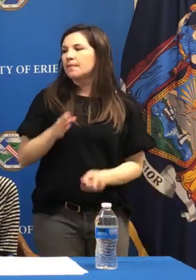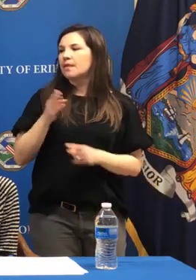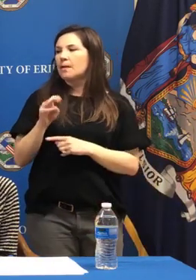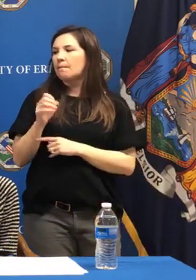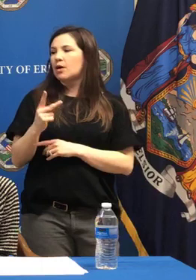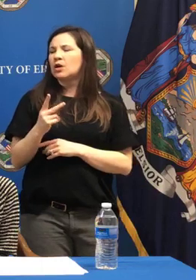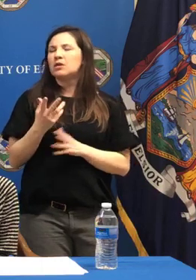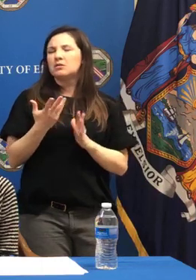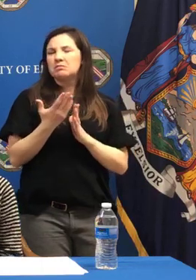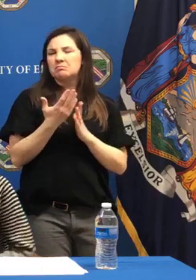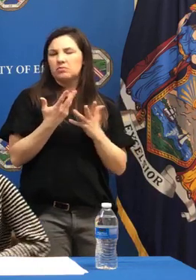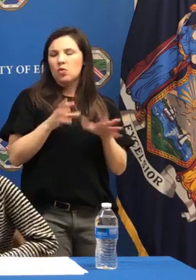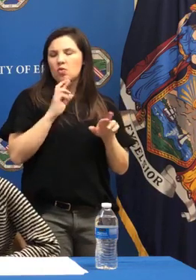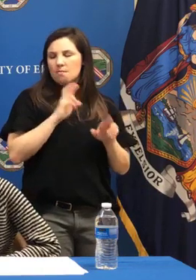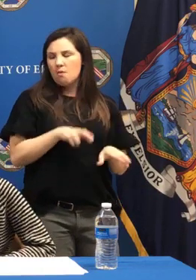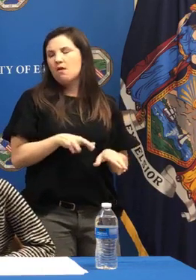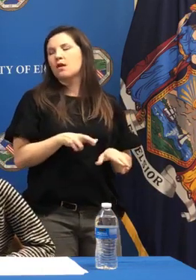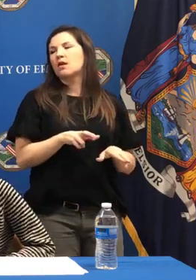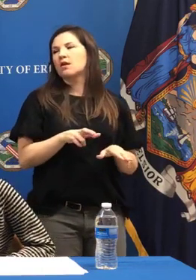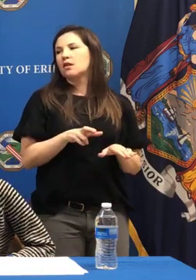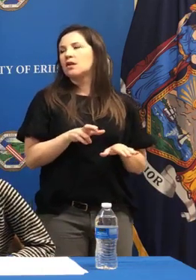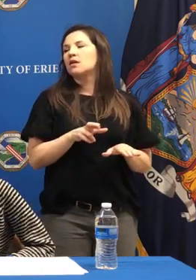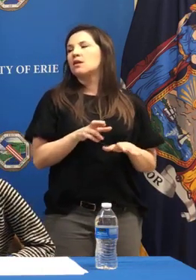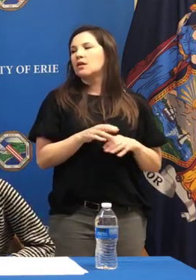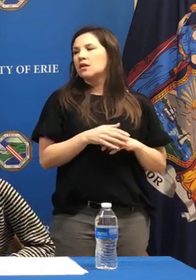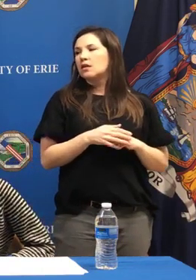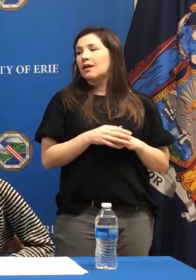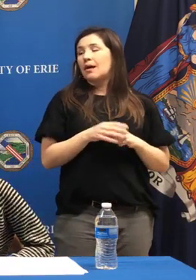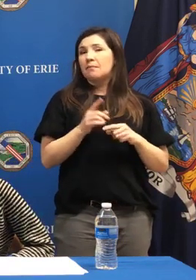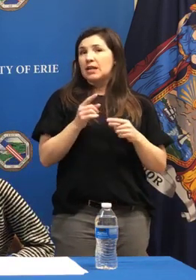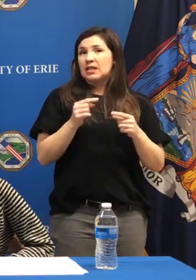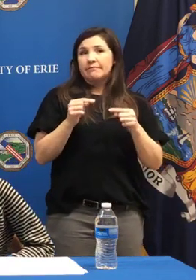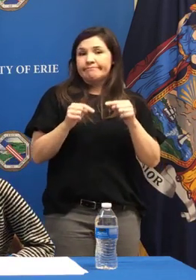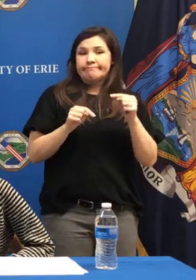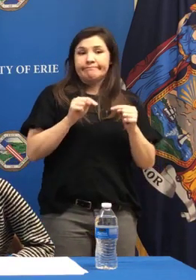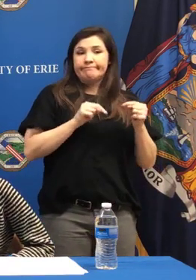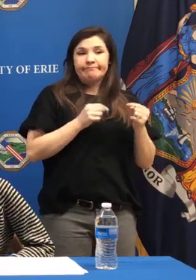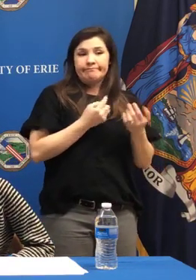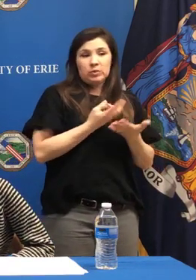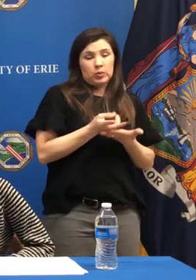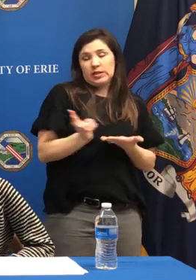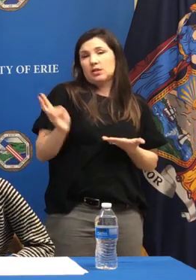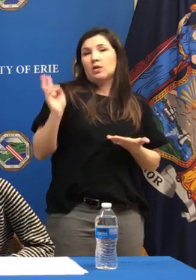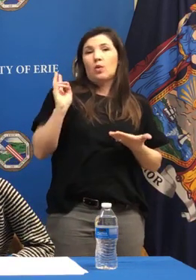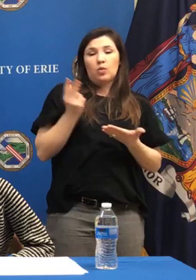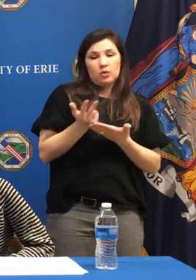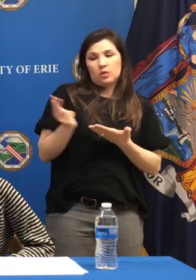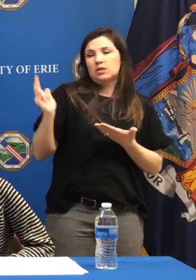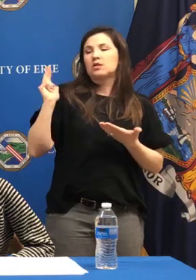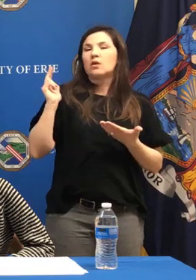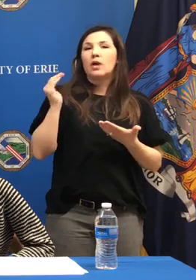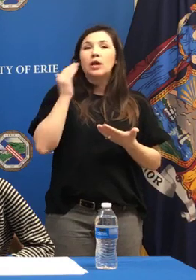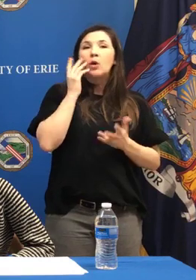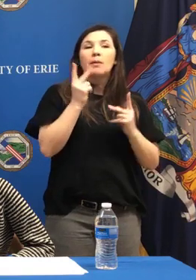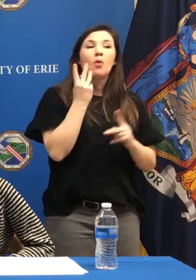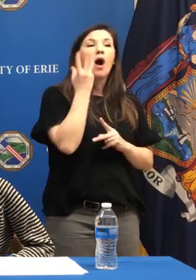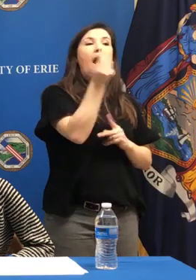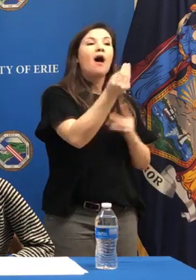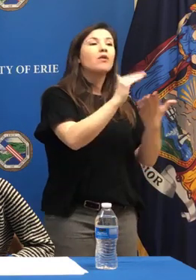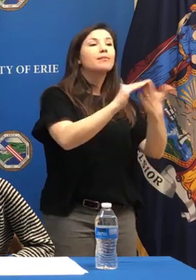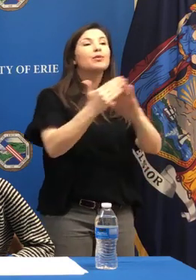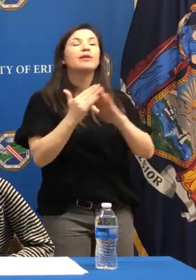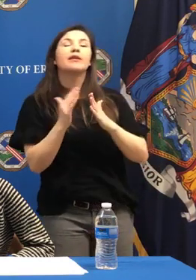the initial contacts, we know they date back more than 2 weeks ago. We know that individuals were out in the community